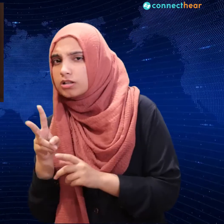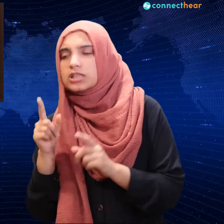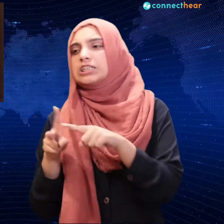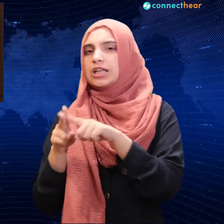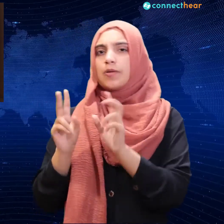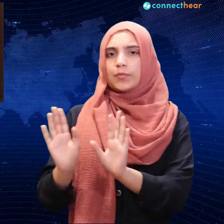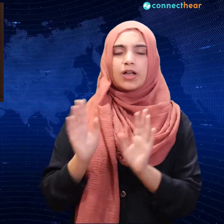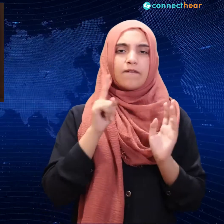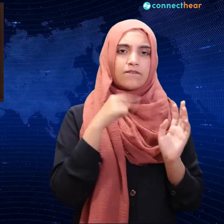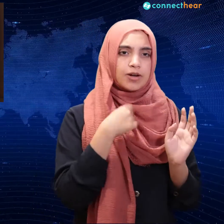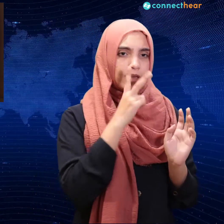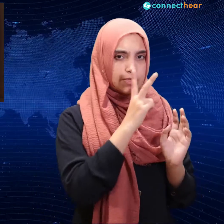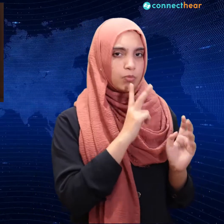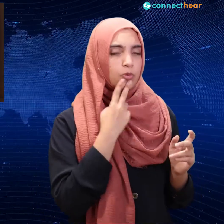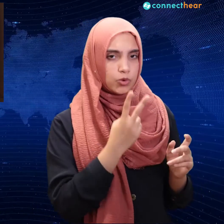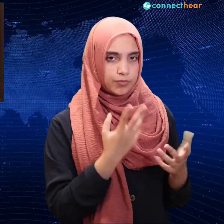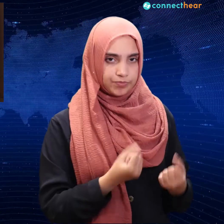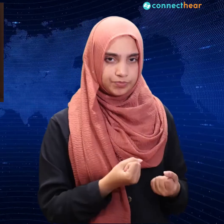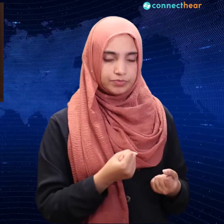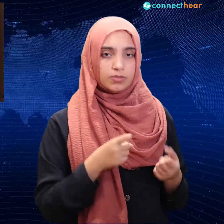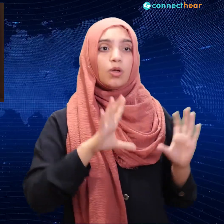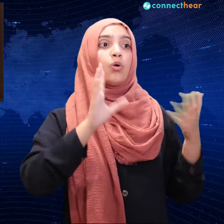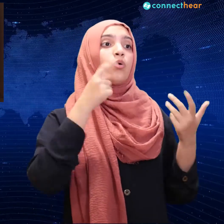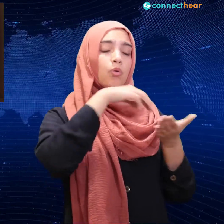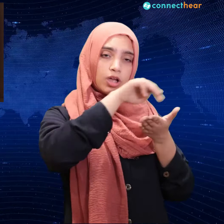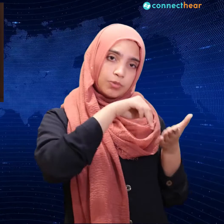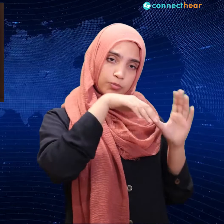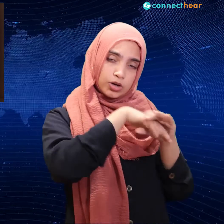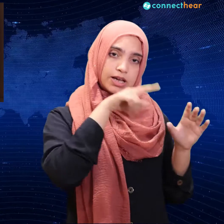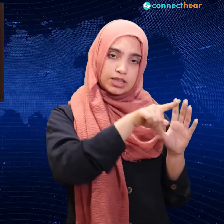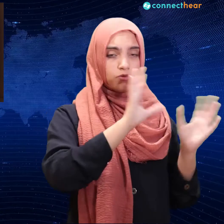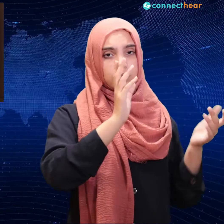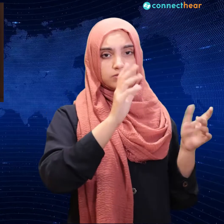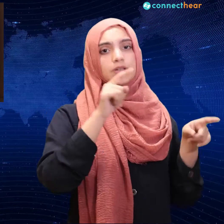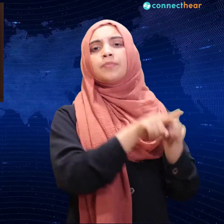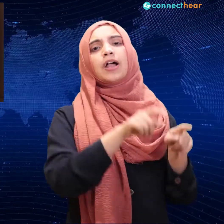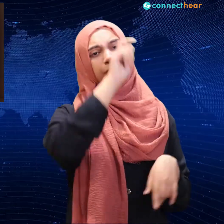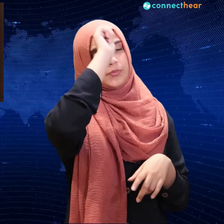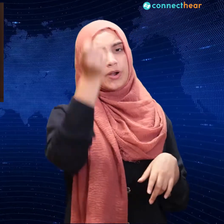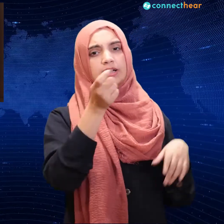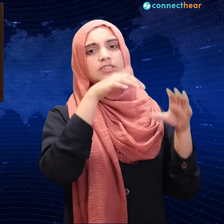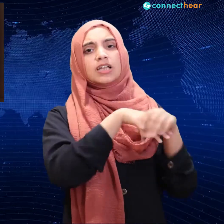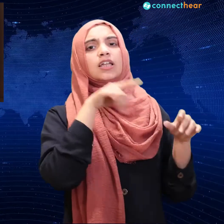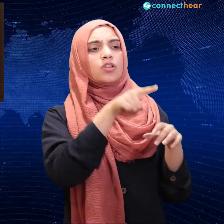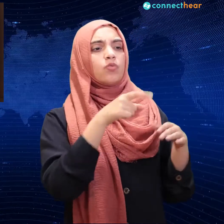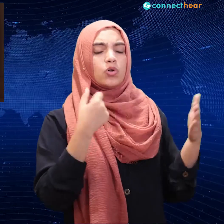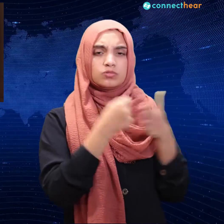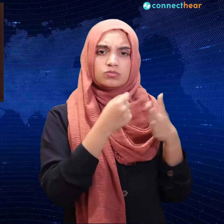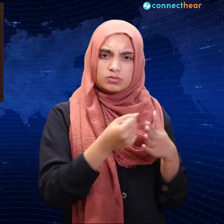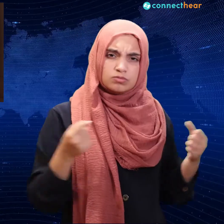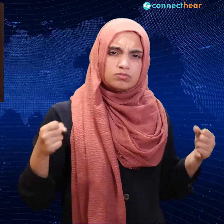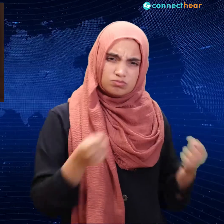foreign country can impose women's rights on another country. The women in England went through a struggle to get their rights. The